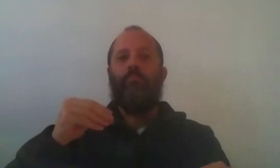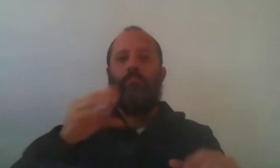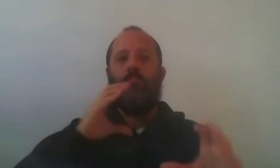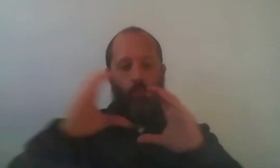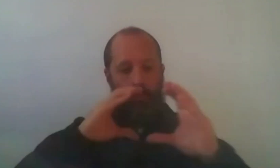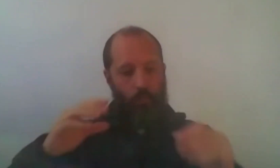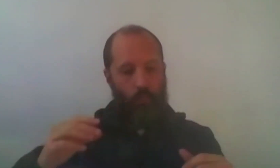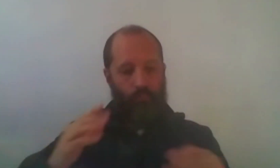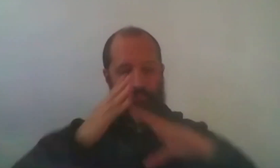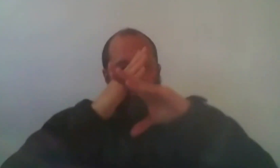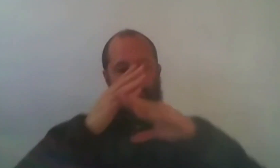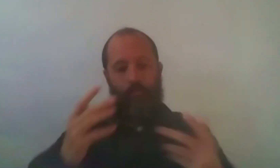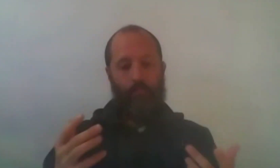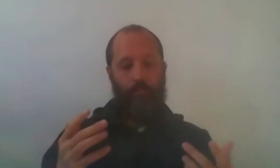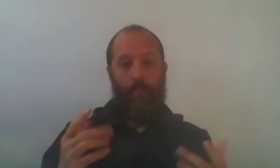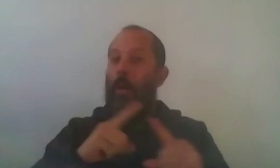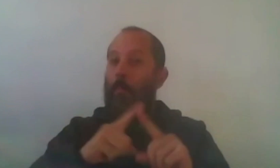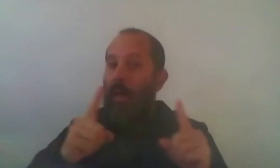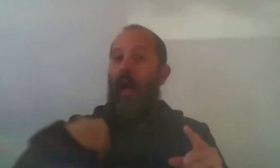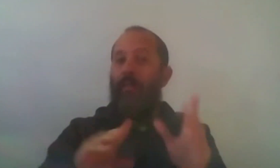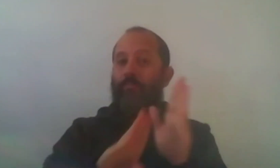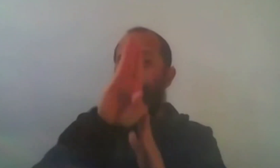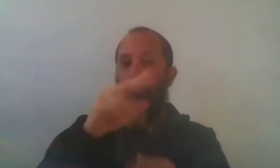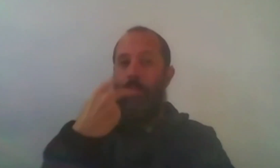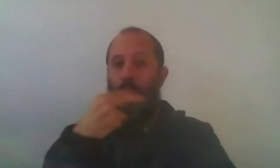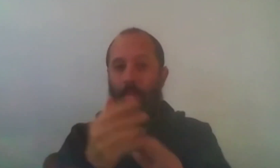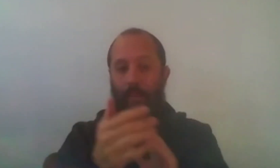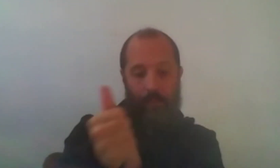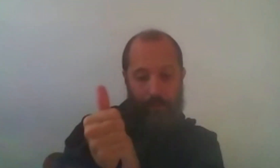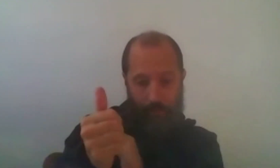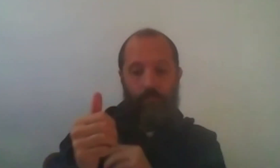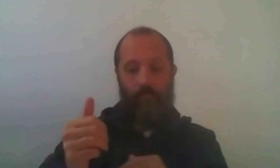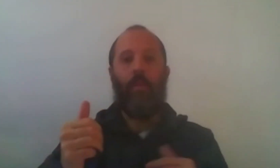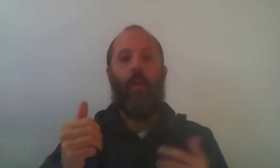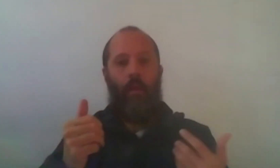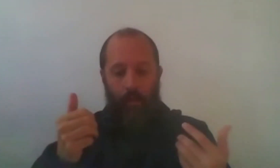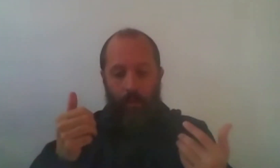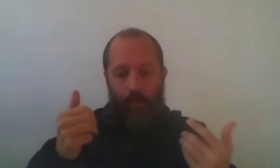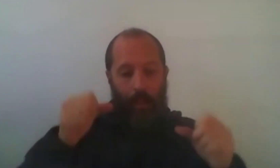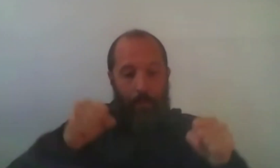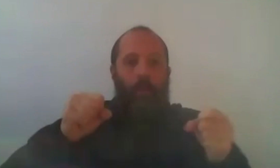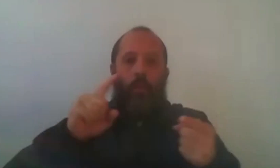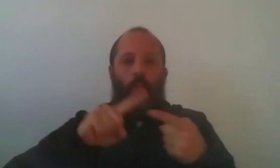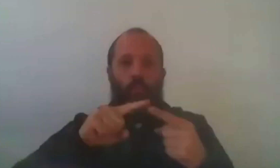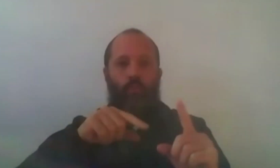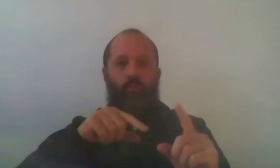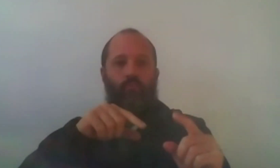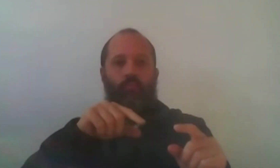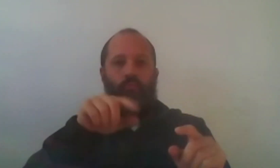read their gestures and facial expressions.